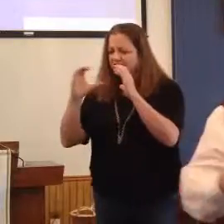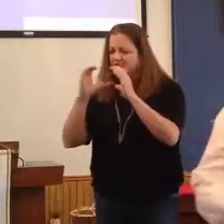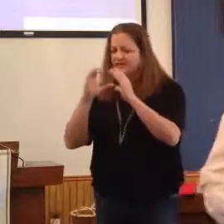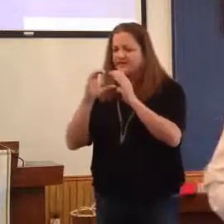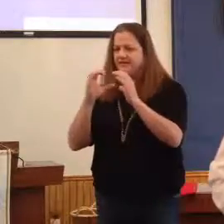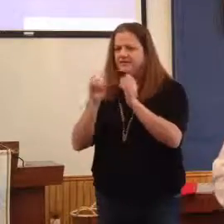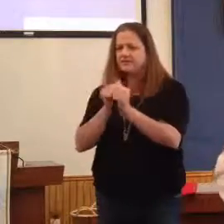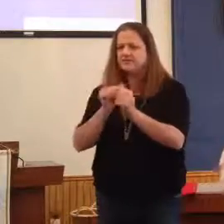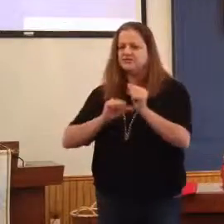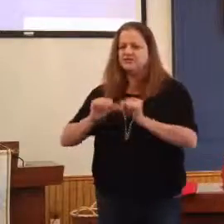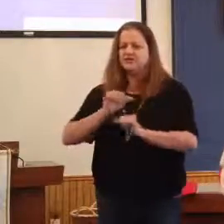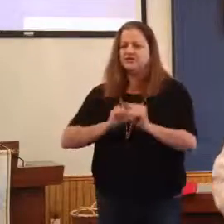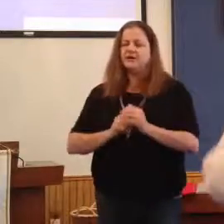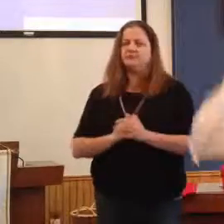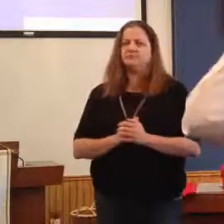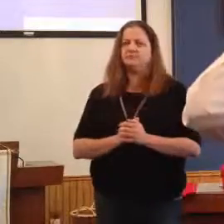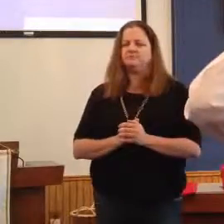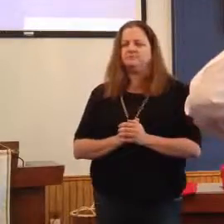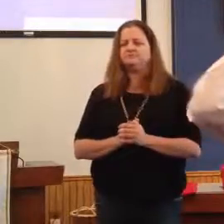each other.